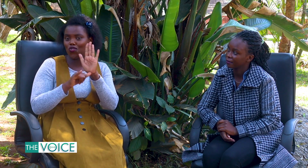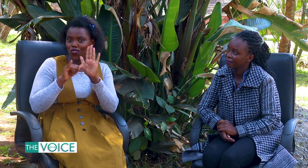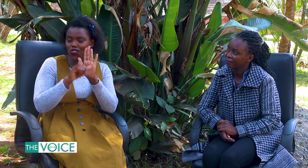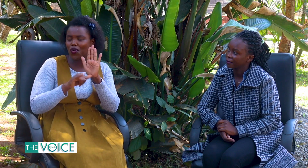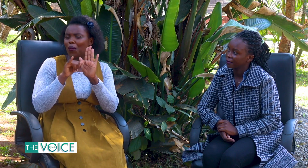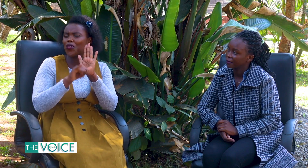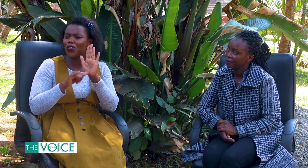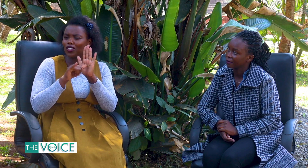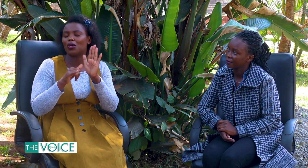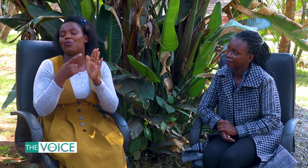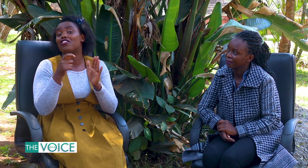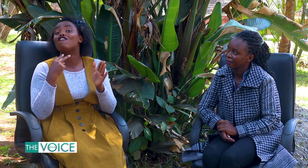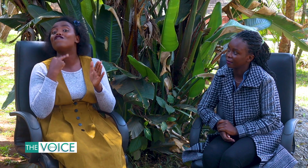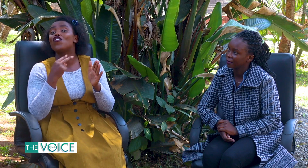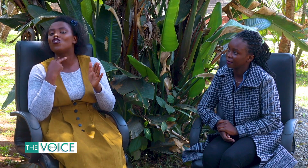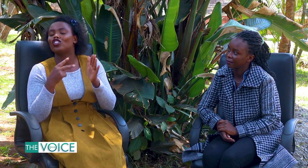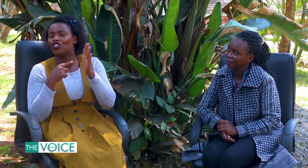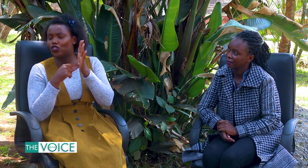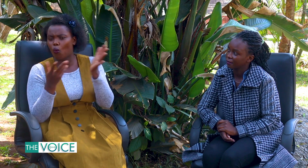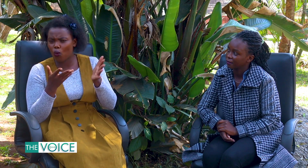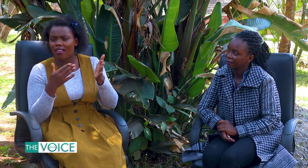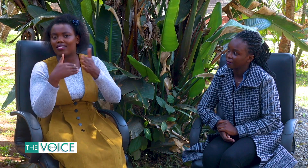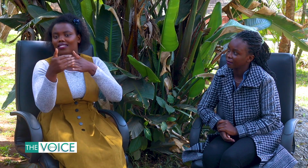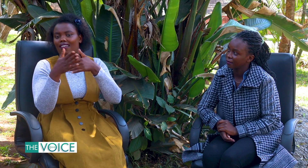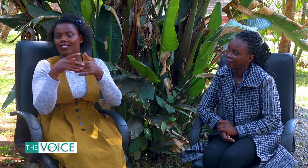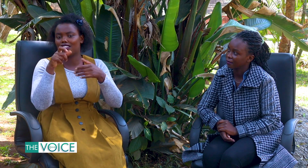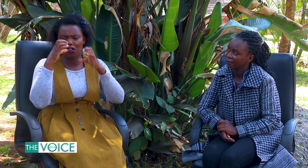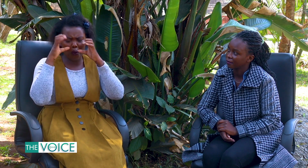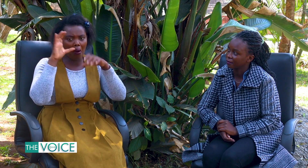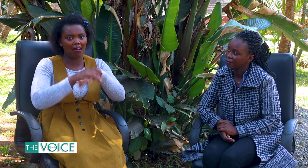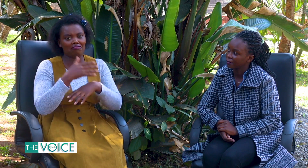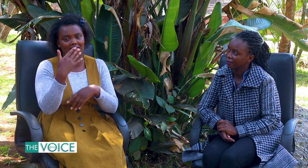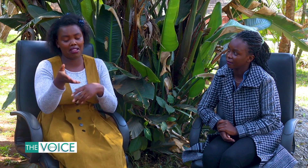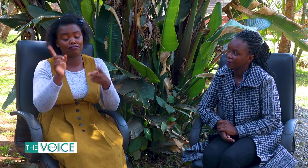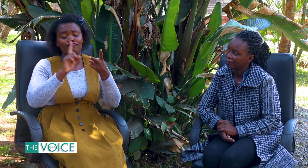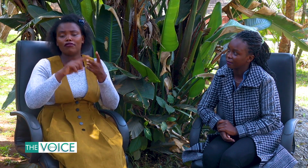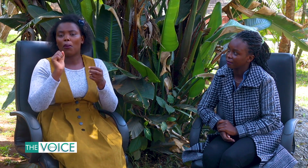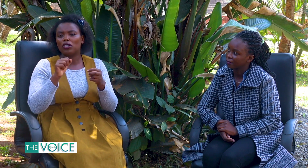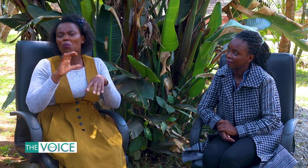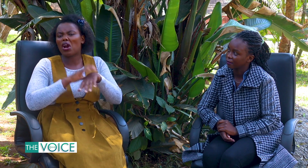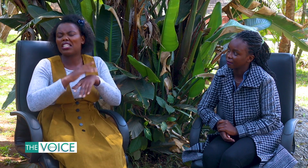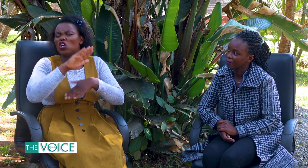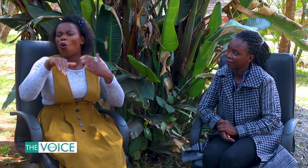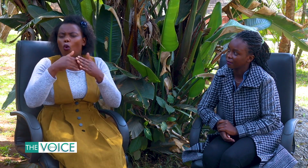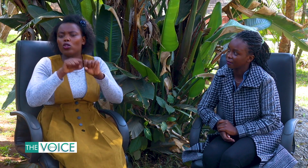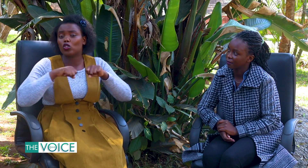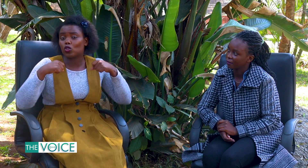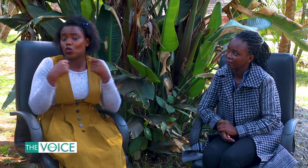topics and different perspectives. You can find us on our YouTube channel and also all our